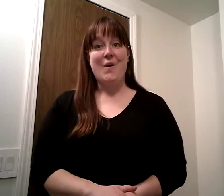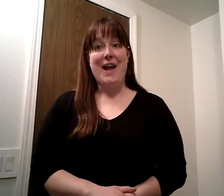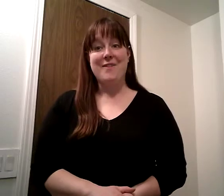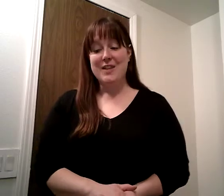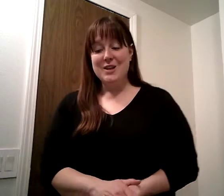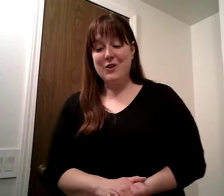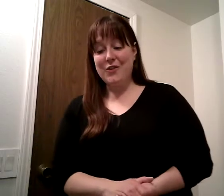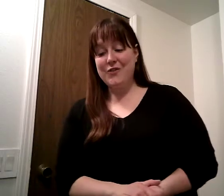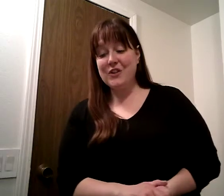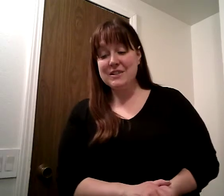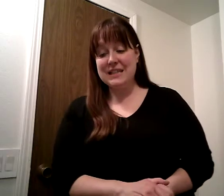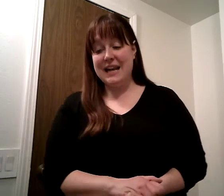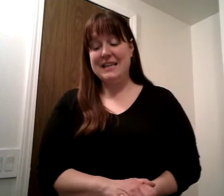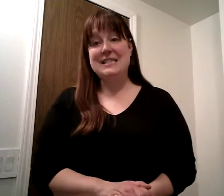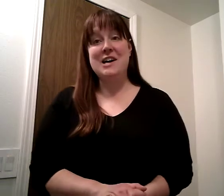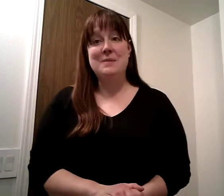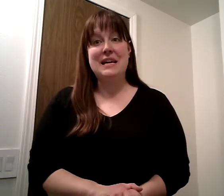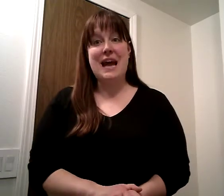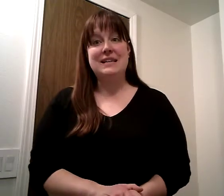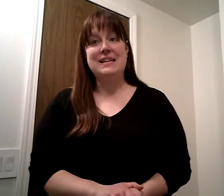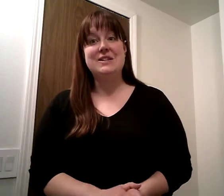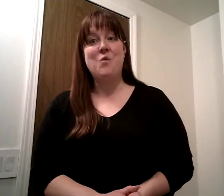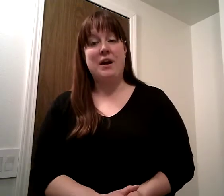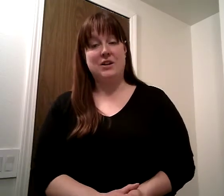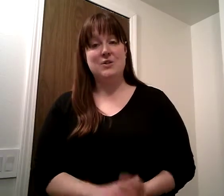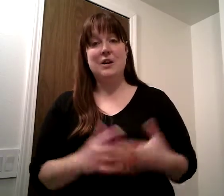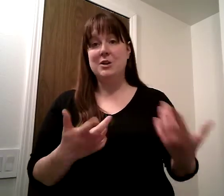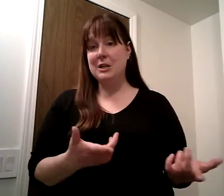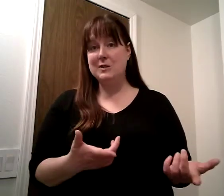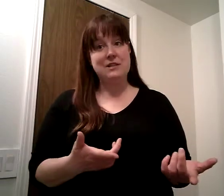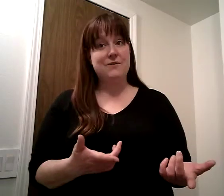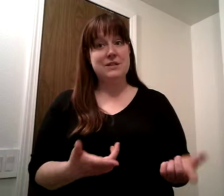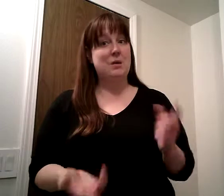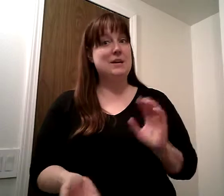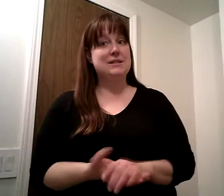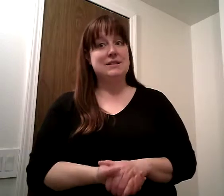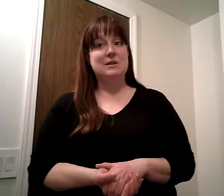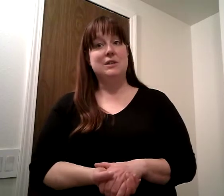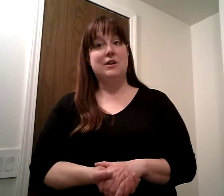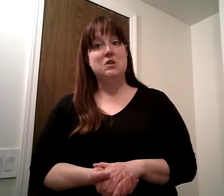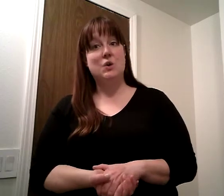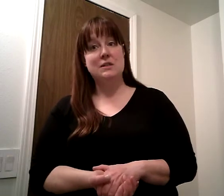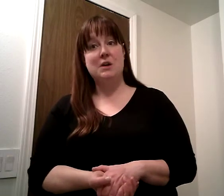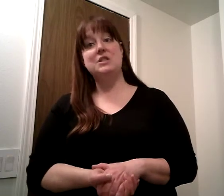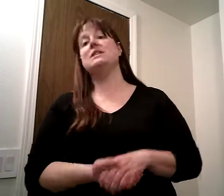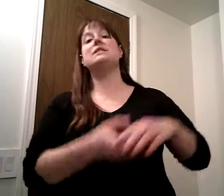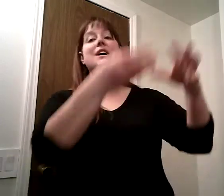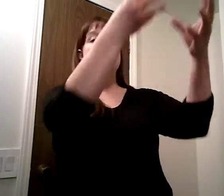Okay, so the first line is tell me in accents of wonder. So again, we're going to use the sign for tell me because this is someone telling stories about Jesus.